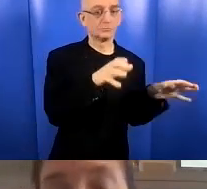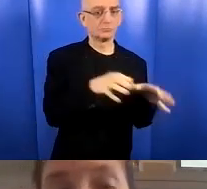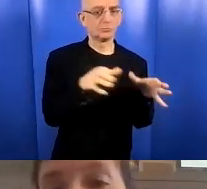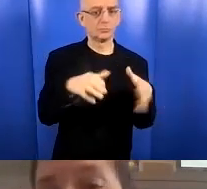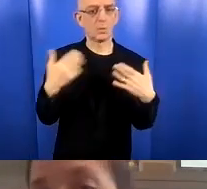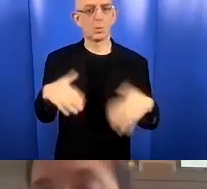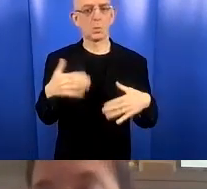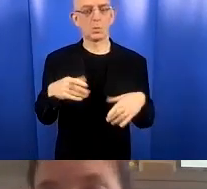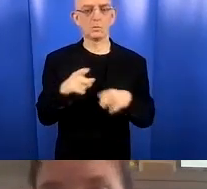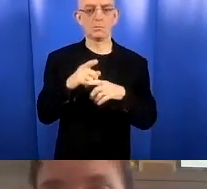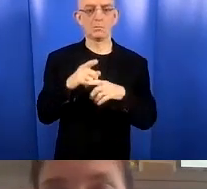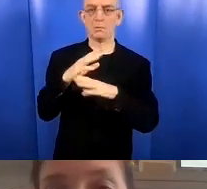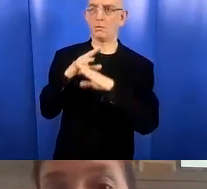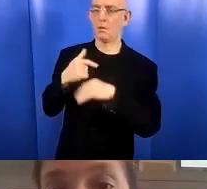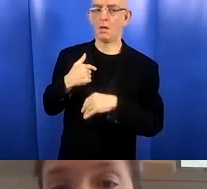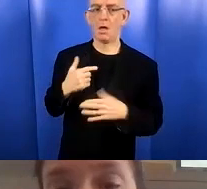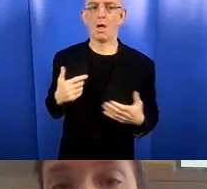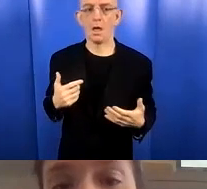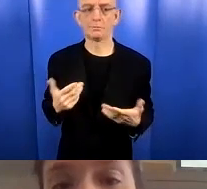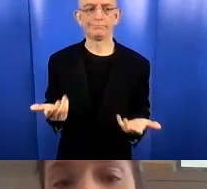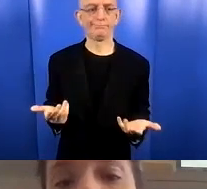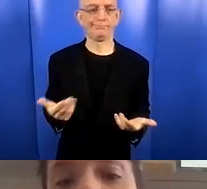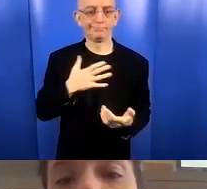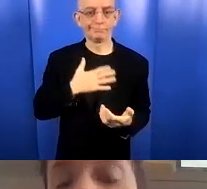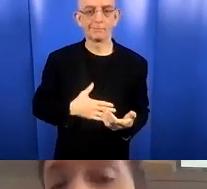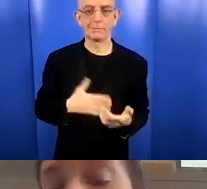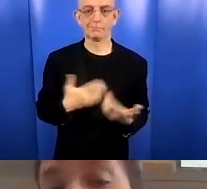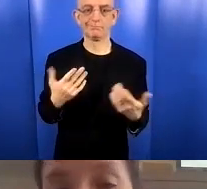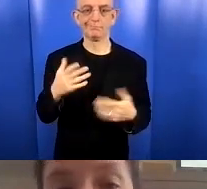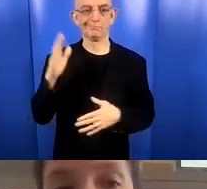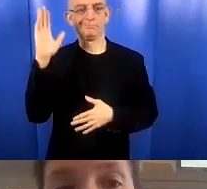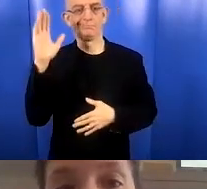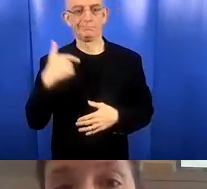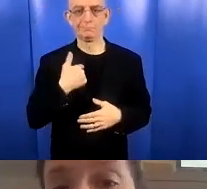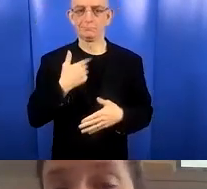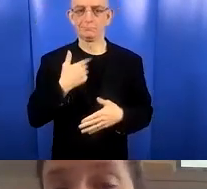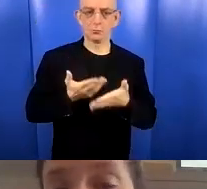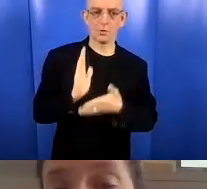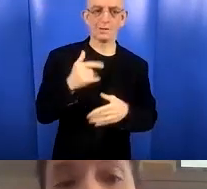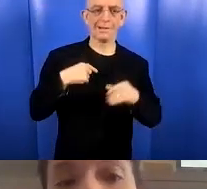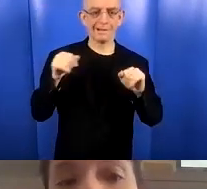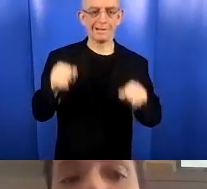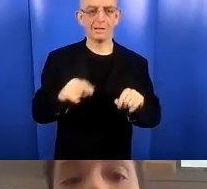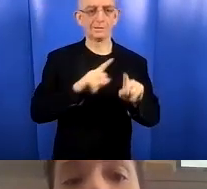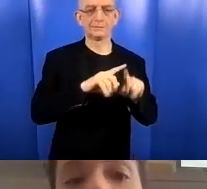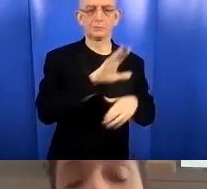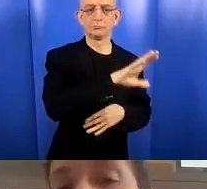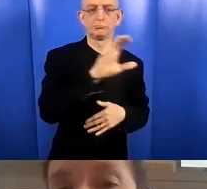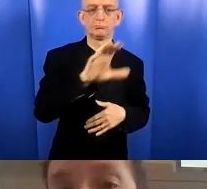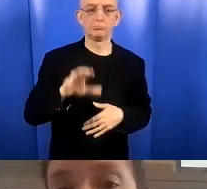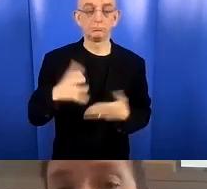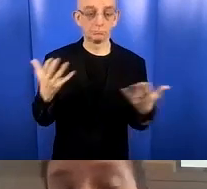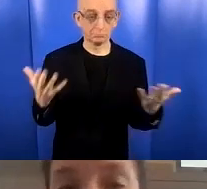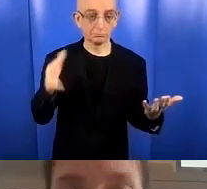to exercise their rights in the different regions. So women have been among the forefront of both